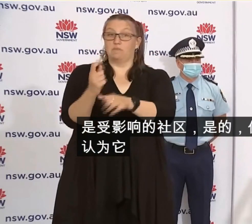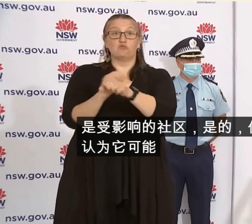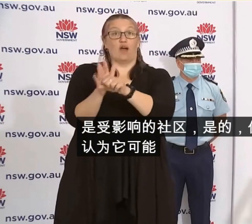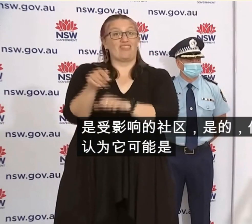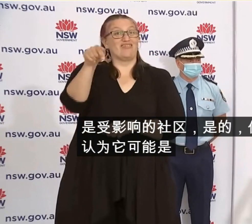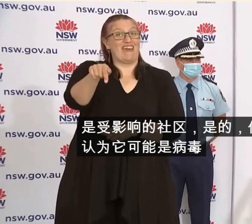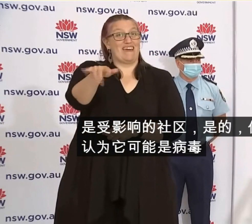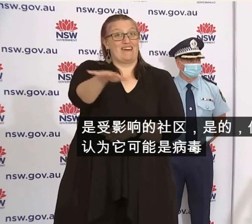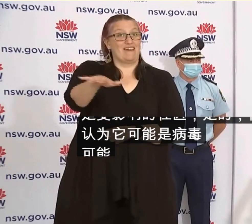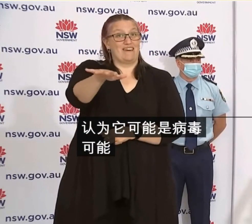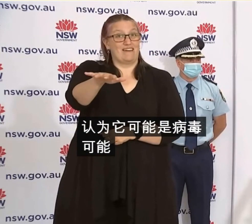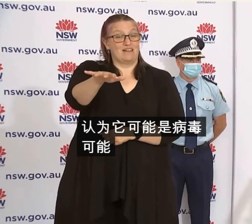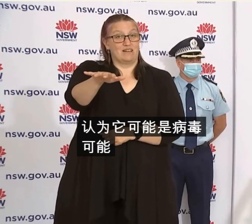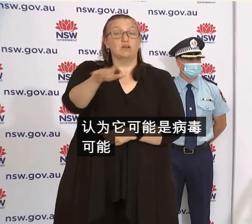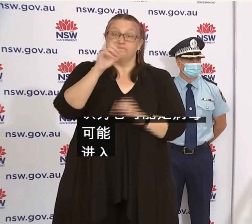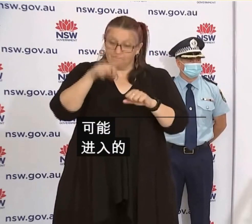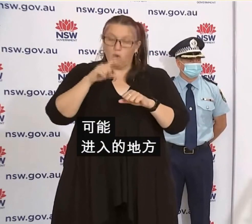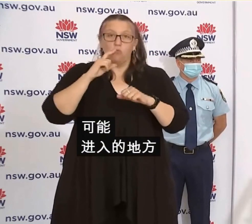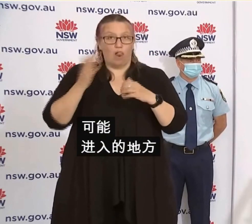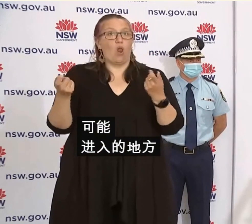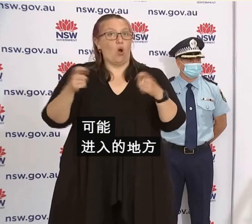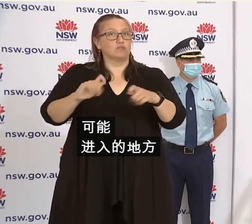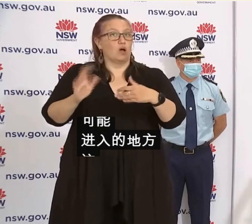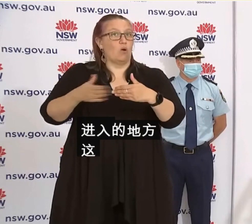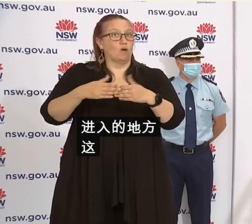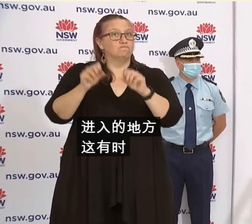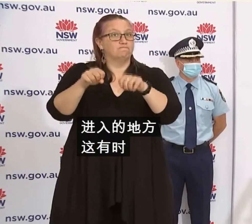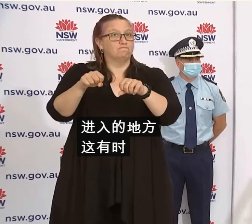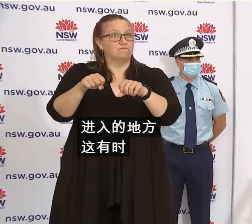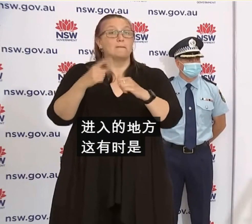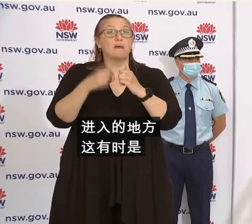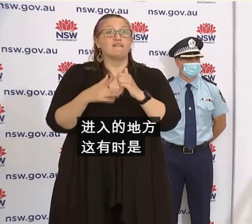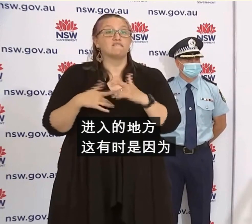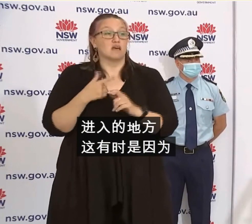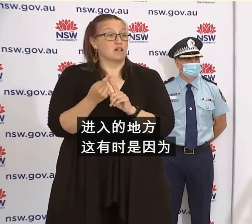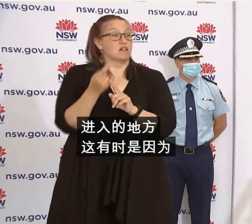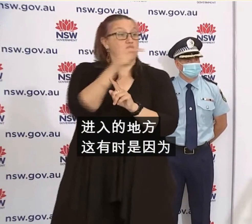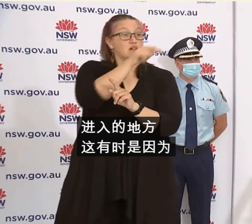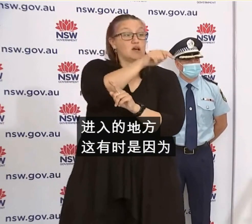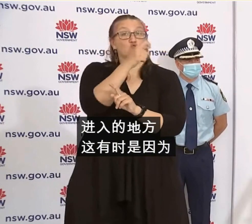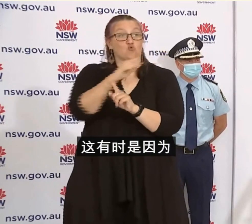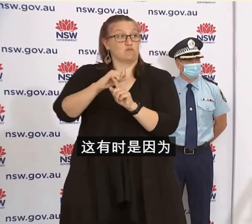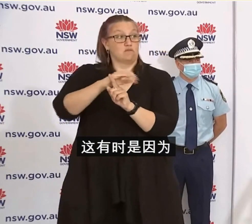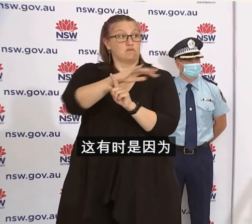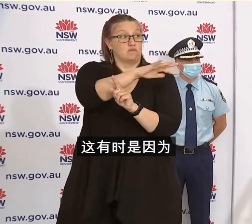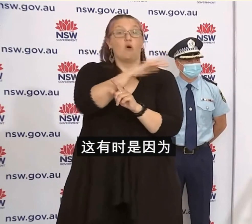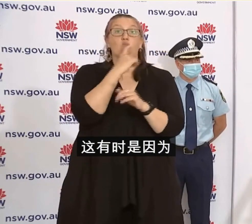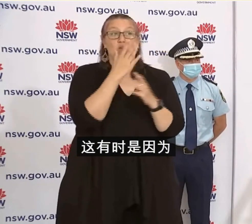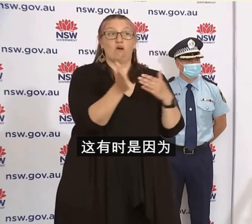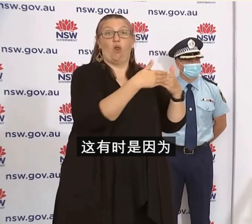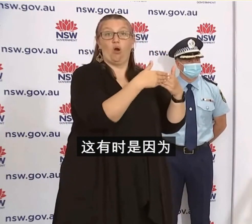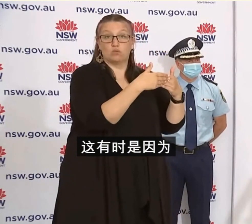think that it might be, where the virus might be moving into. And that's sometimes because of